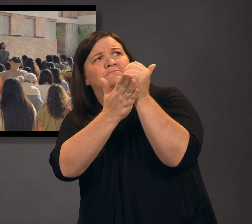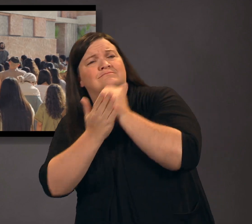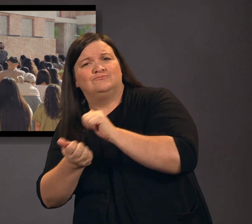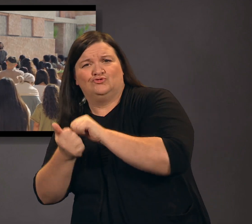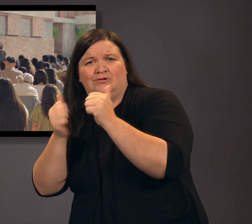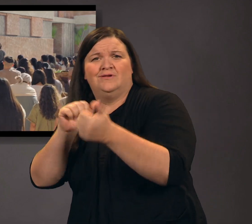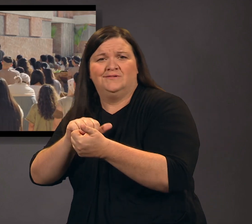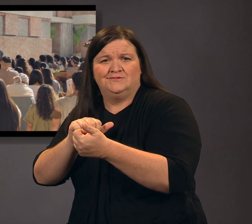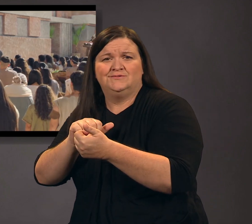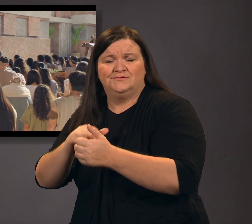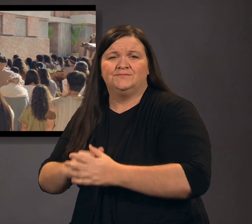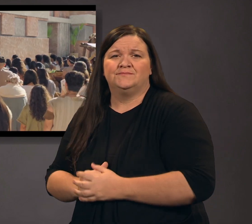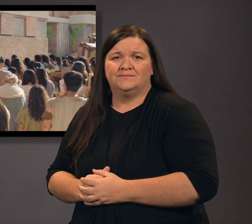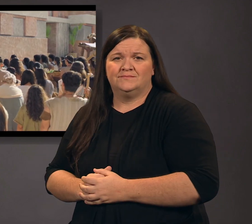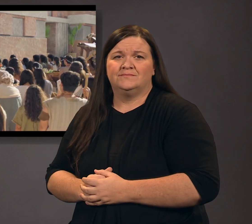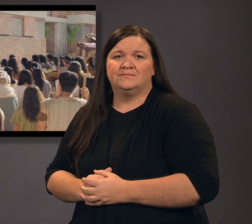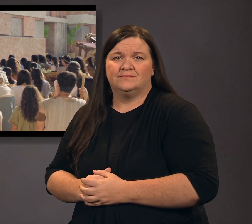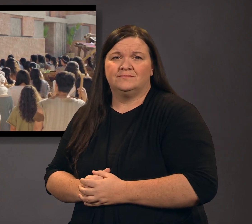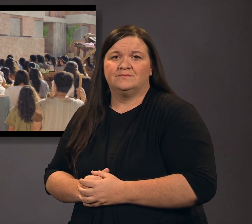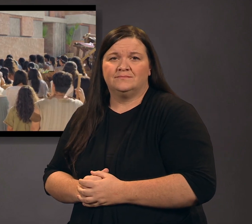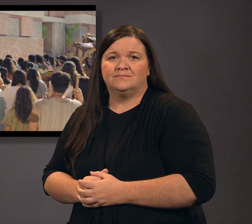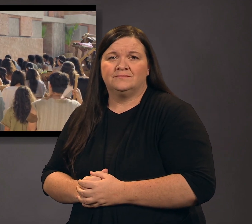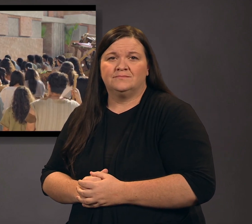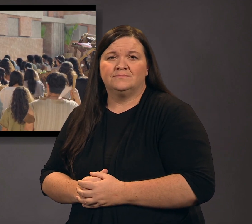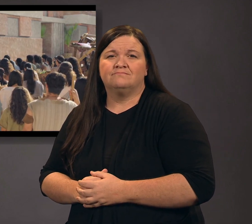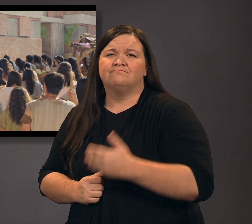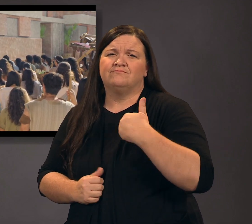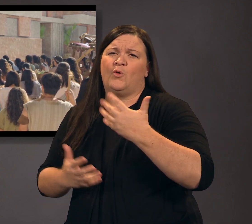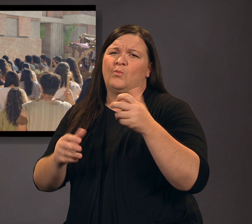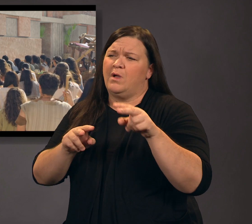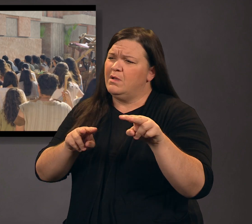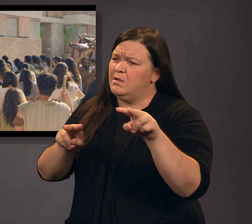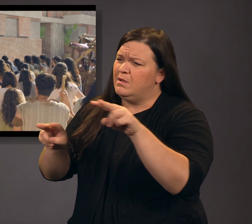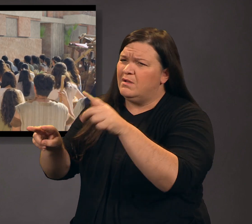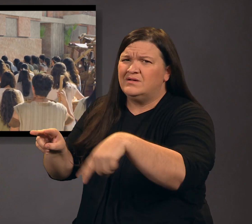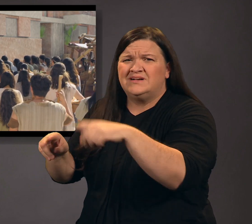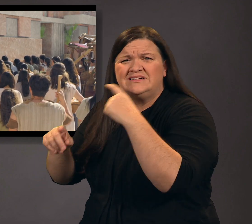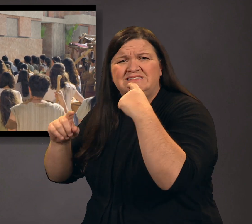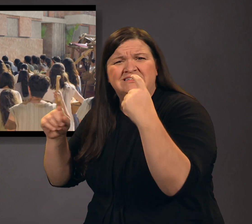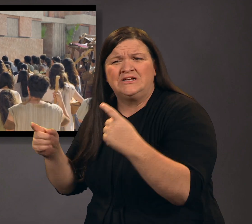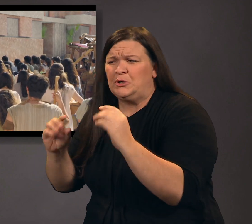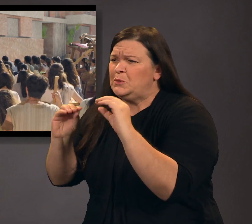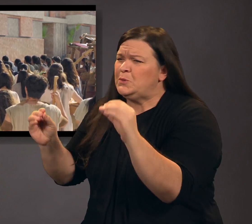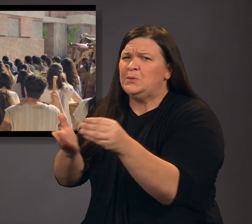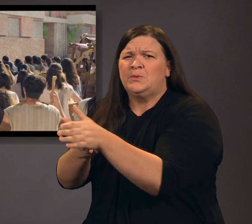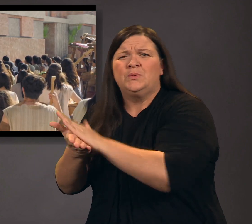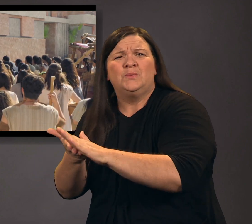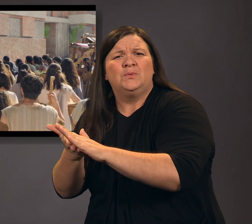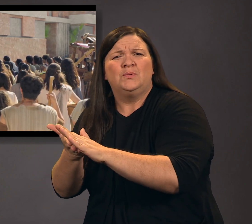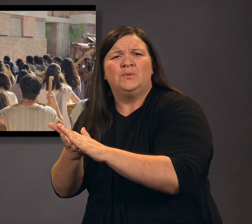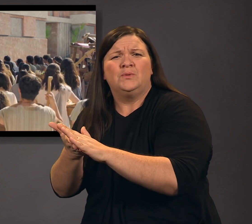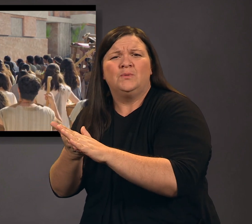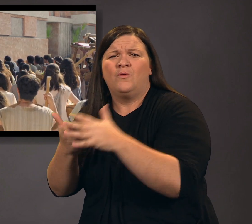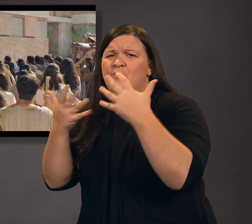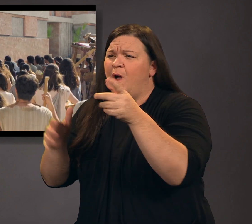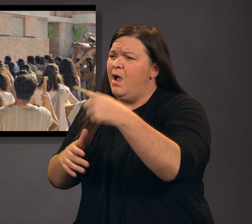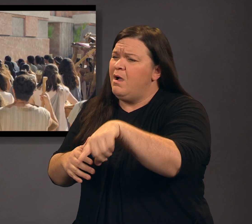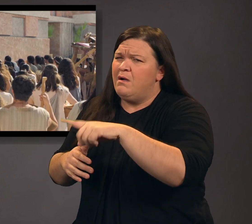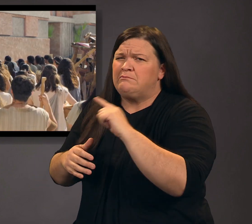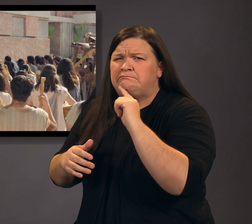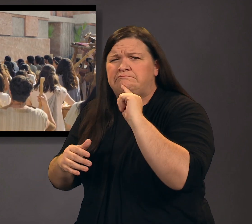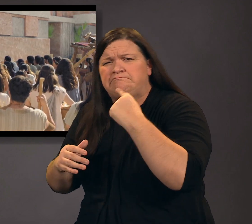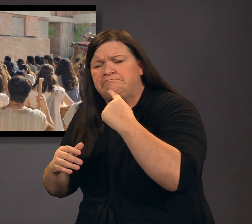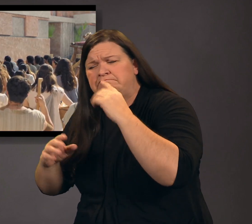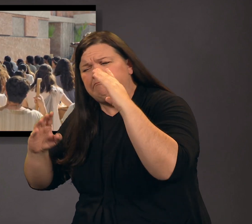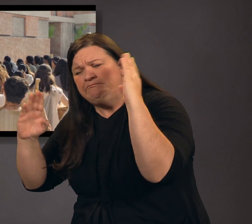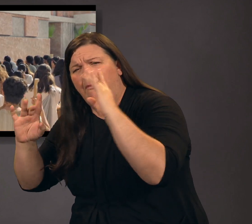continued in the supplicating of His grace, that I should find that you were blameless before Him, and not in that awful